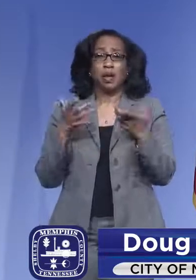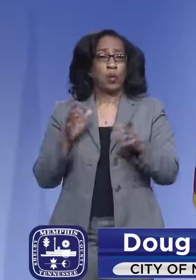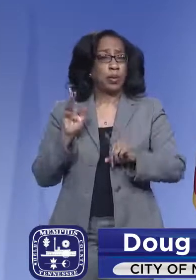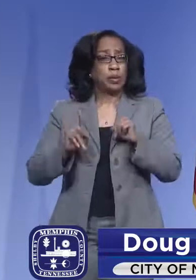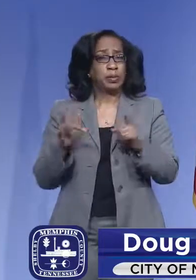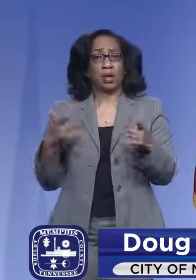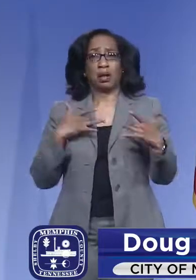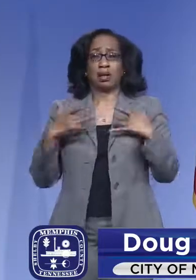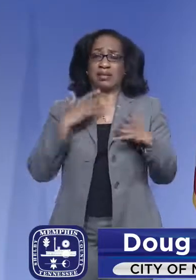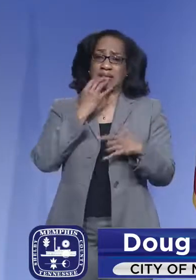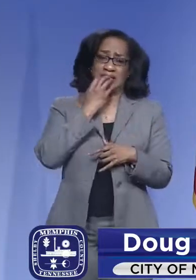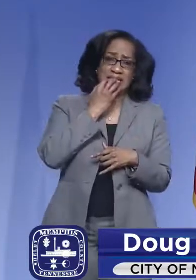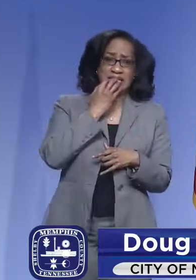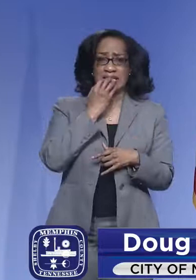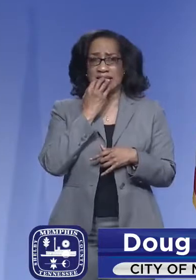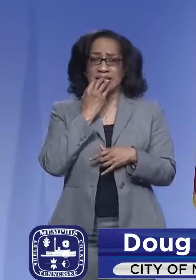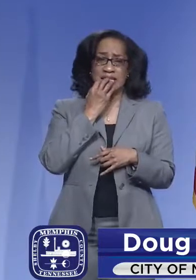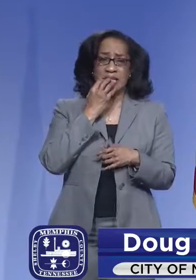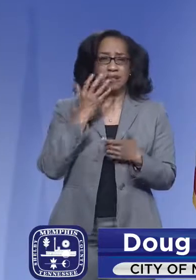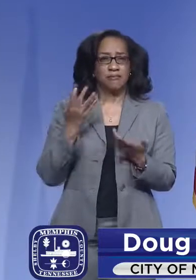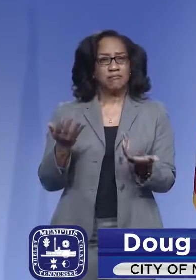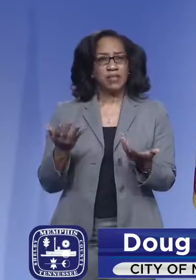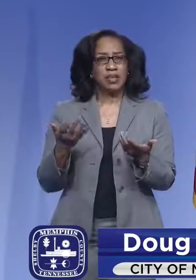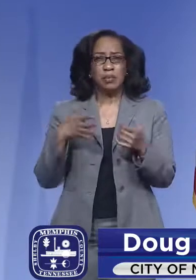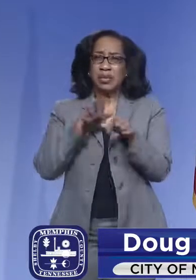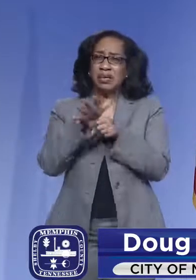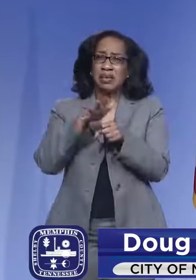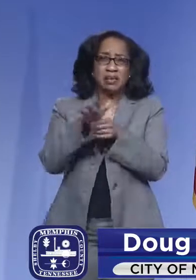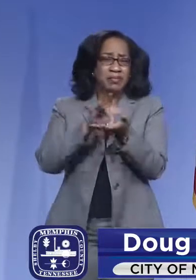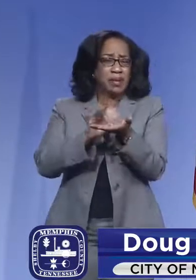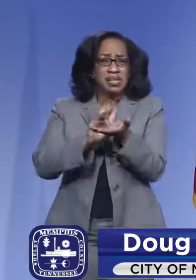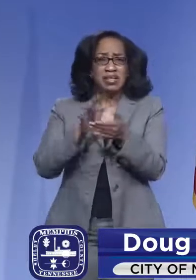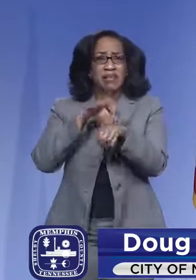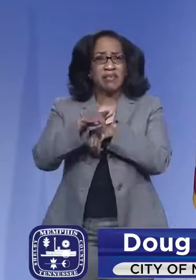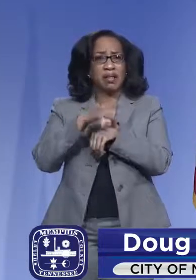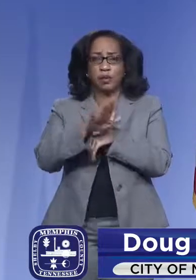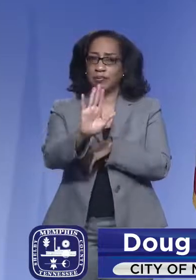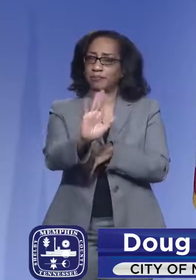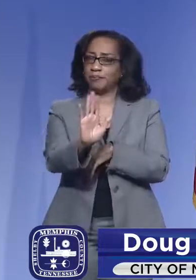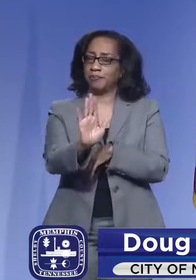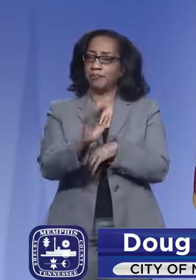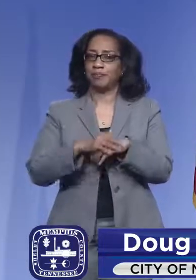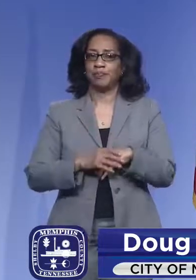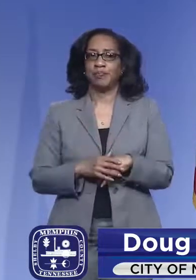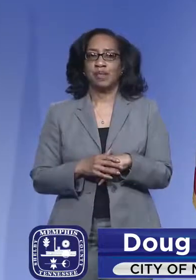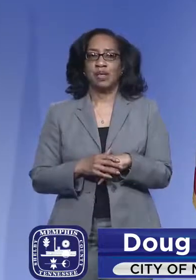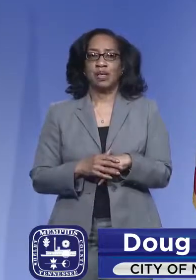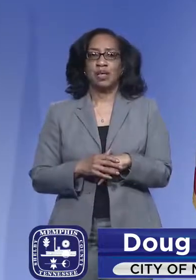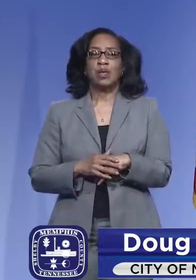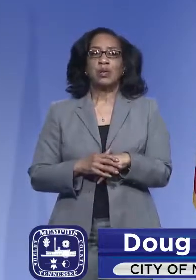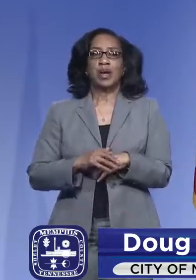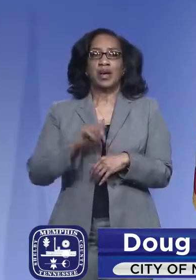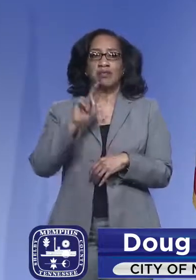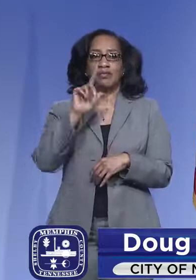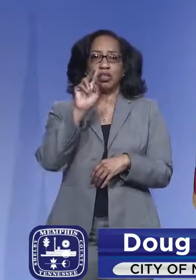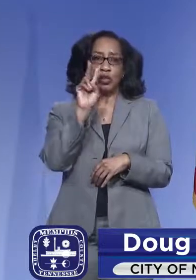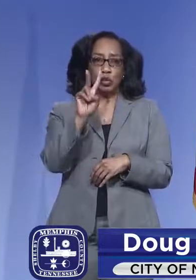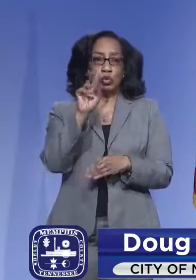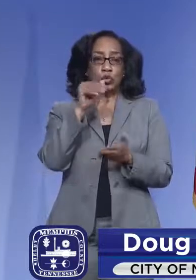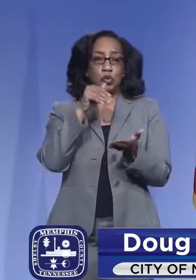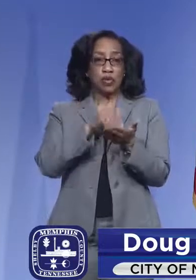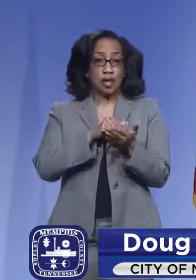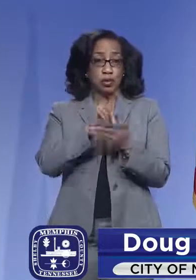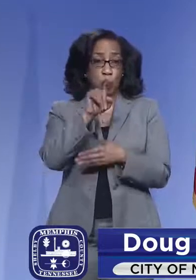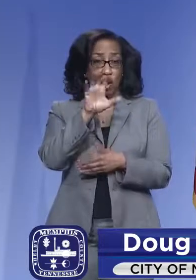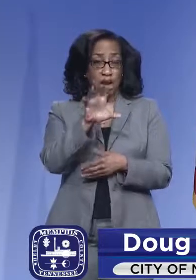the fact that there will be a lack of vaccine available at the site. Remember, that's 21,000 additional federal doses that we're getting. We